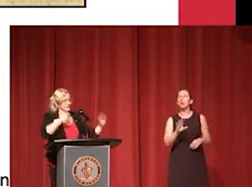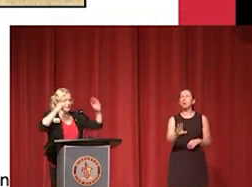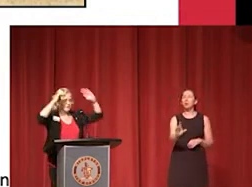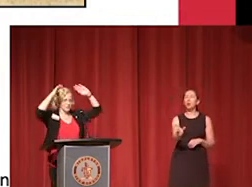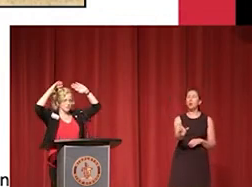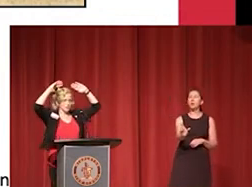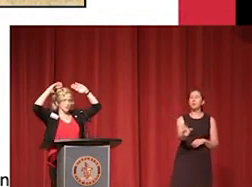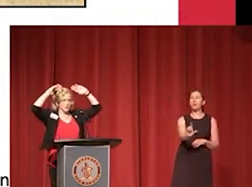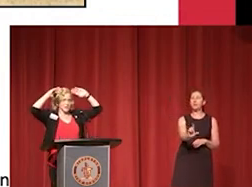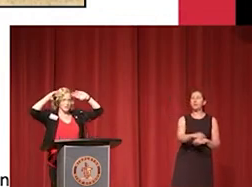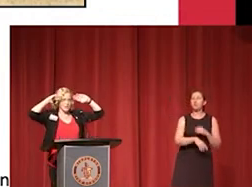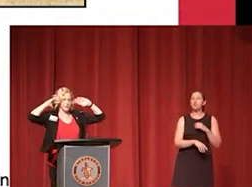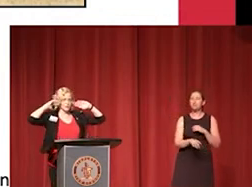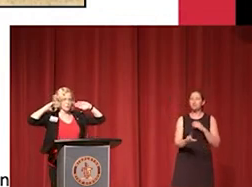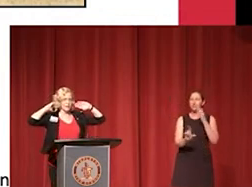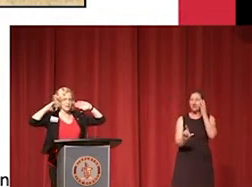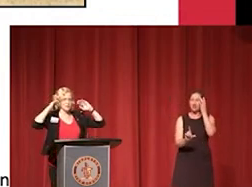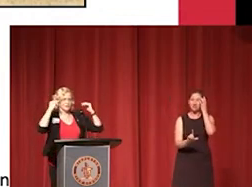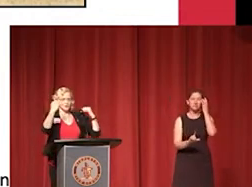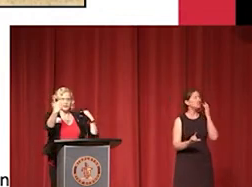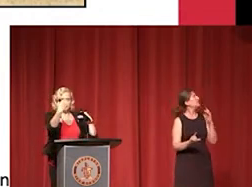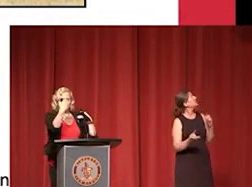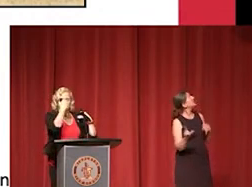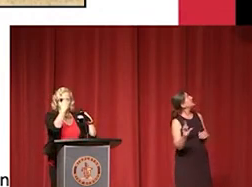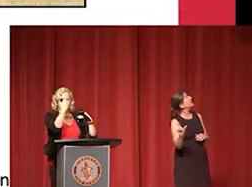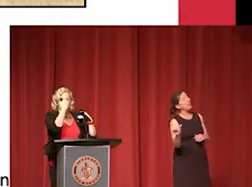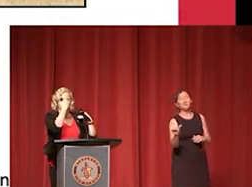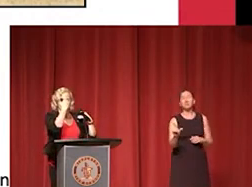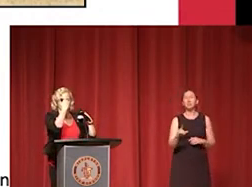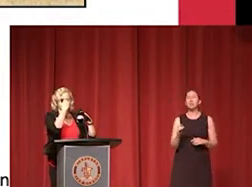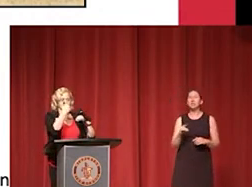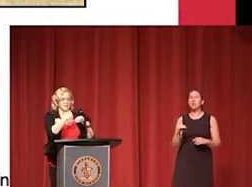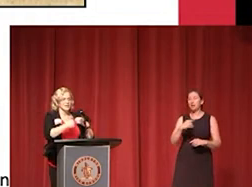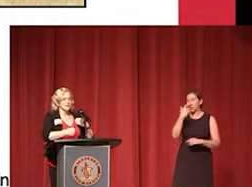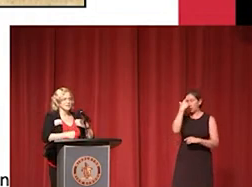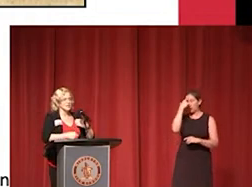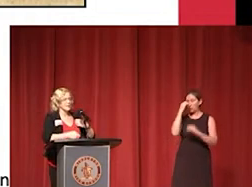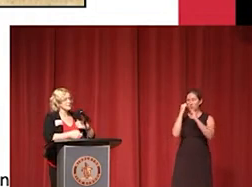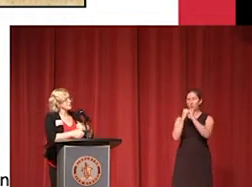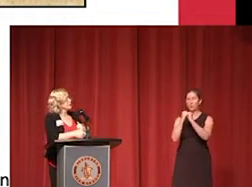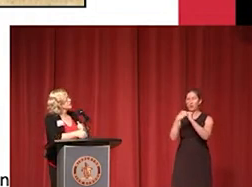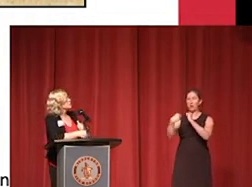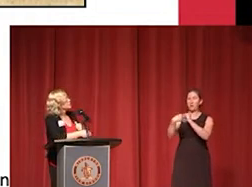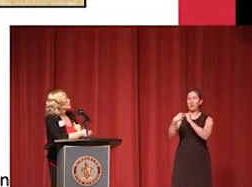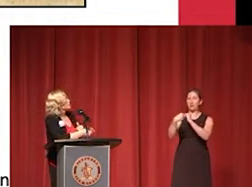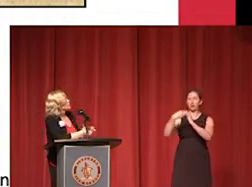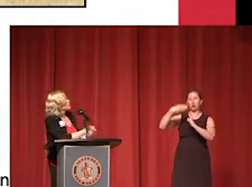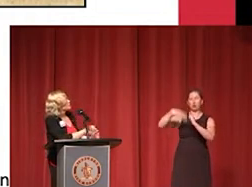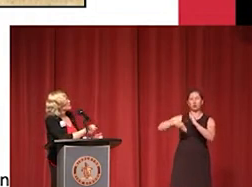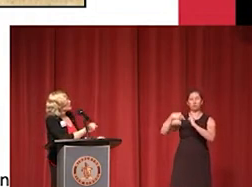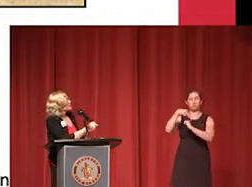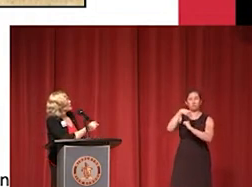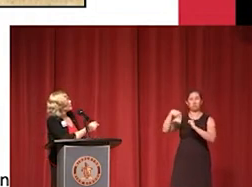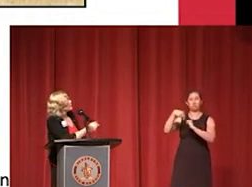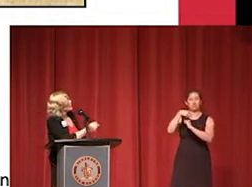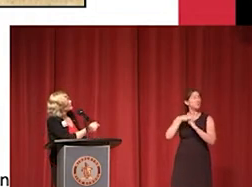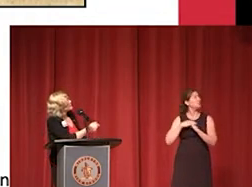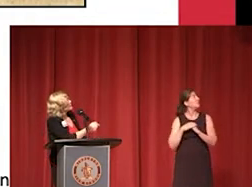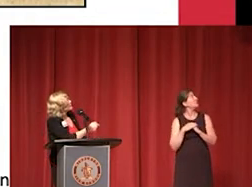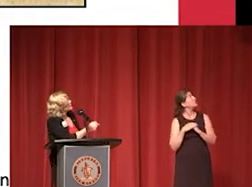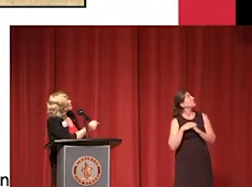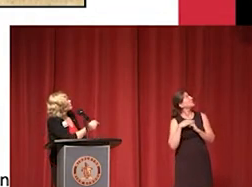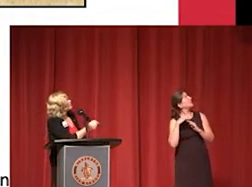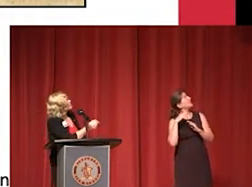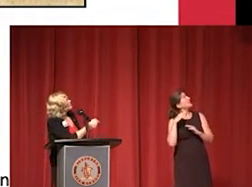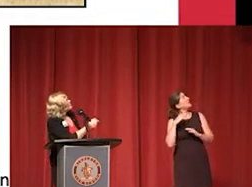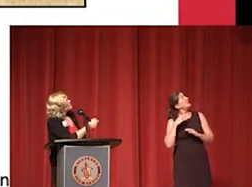and it's a kind of a shot right through the brain as you're looking straight on at the brain. The top is a picture of what you're seeing in the MRI